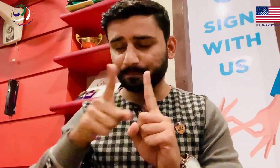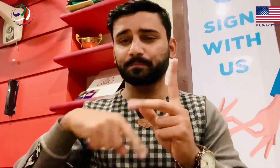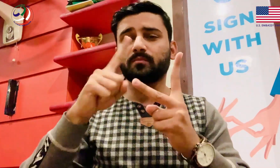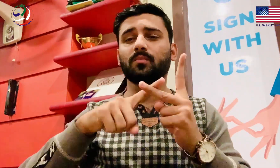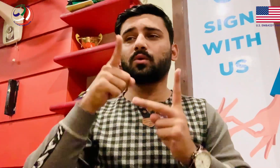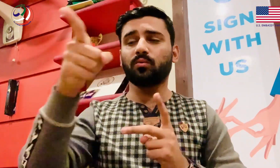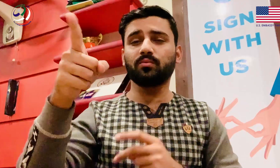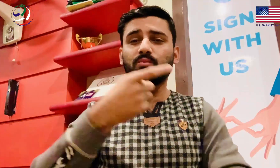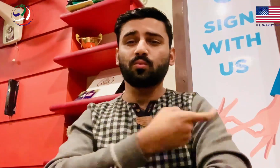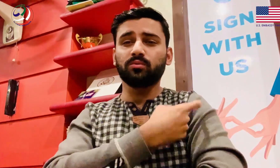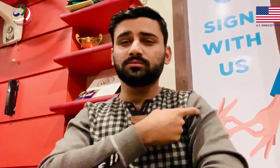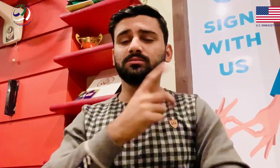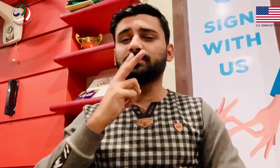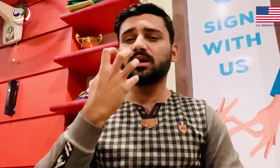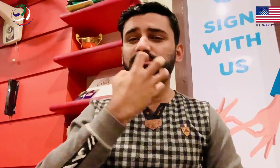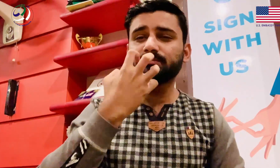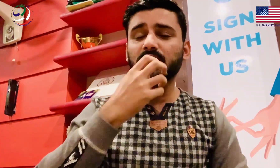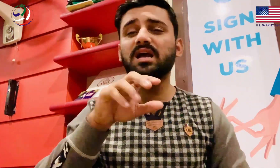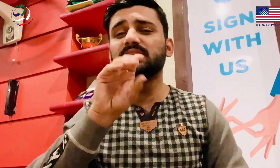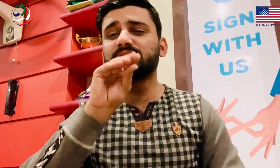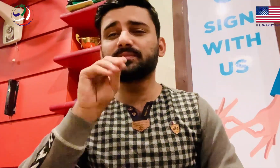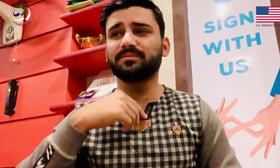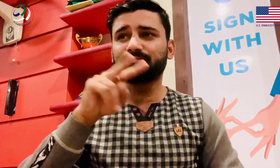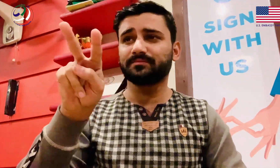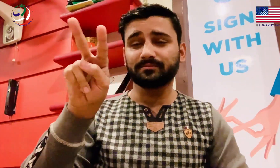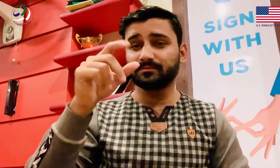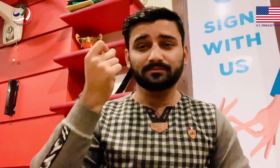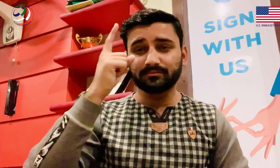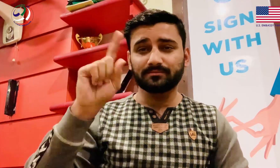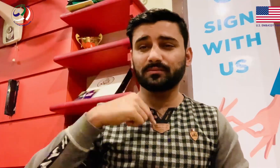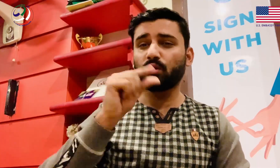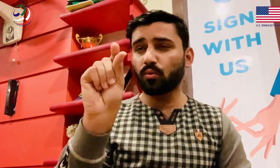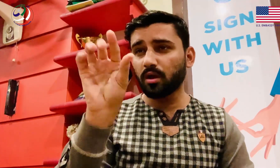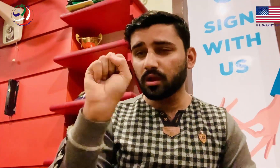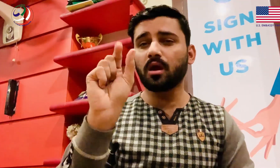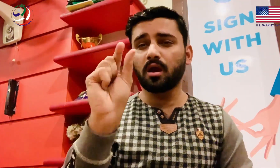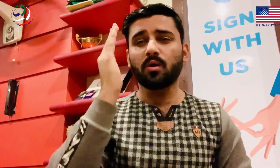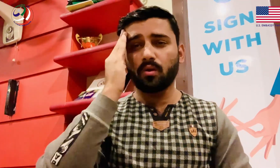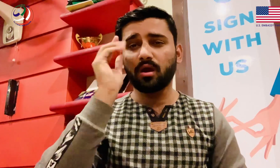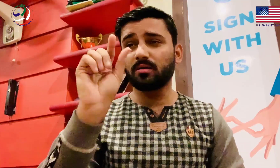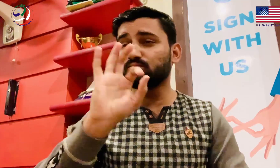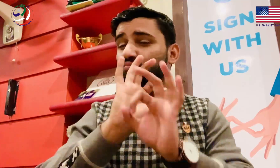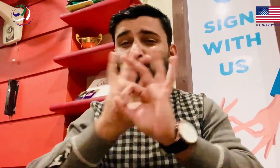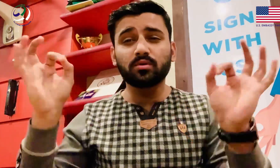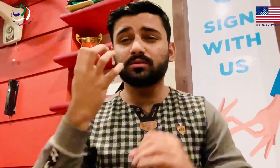Another problem is that they were trying to communicate with me in speech. I tried to understand what they meant, but I